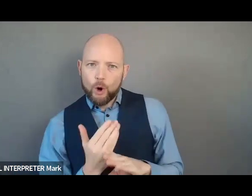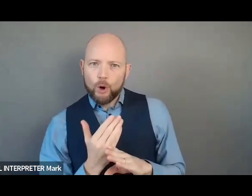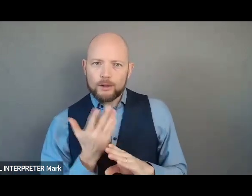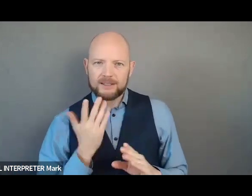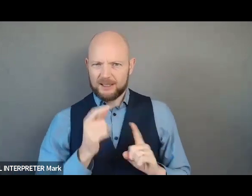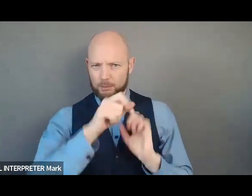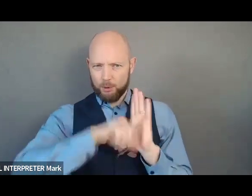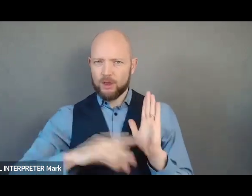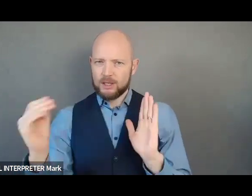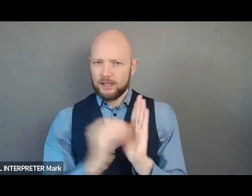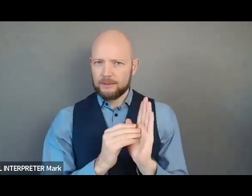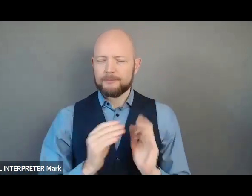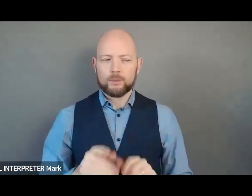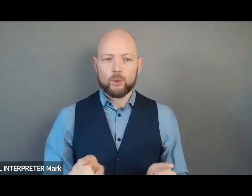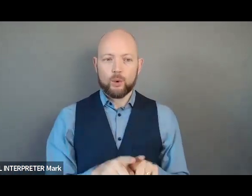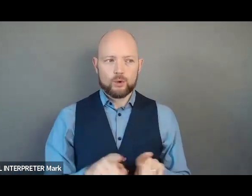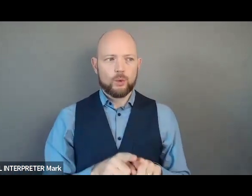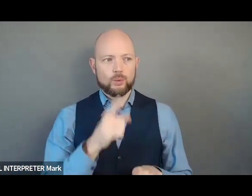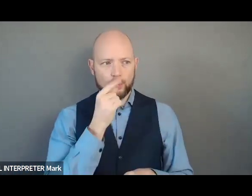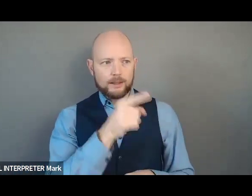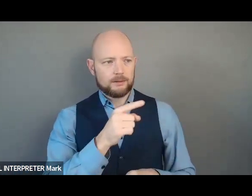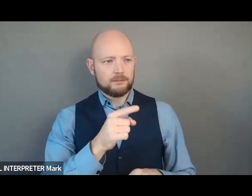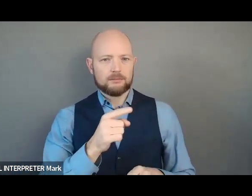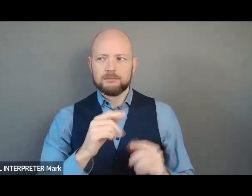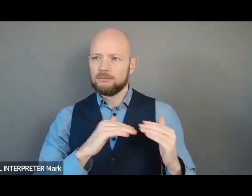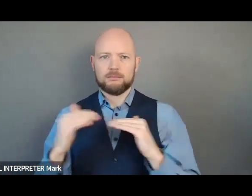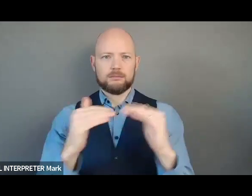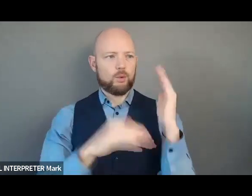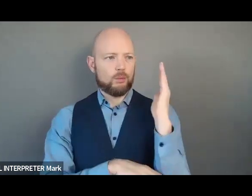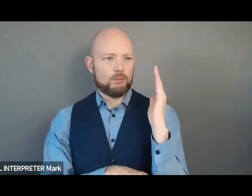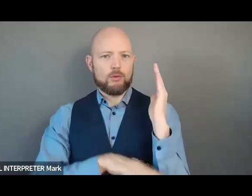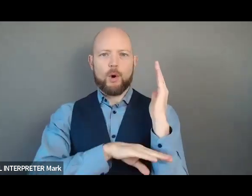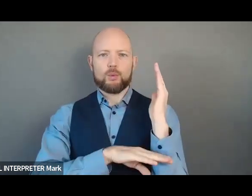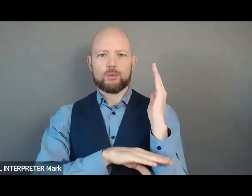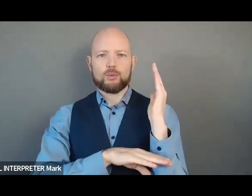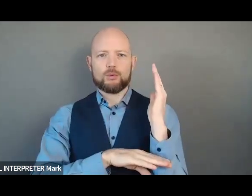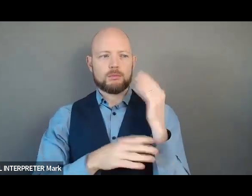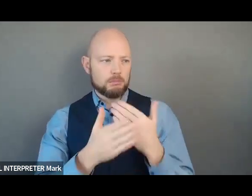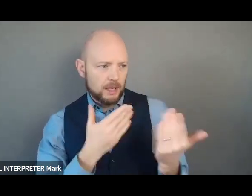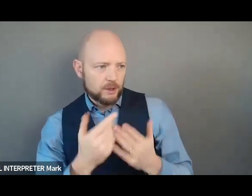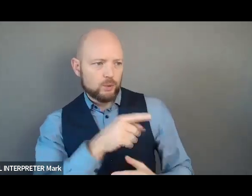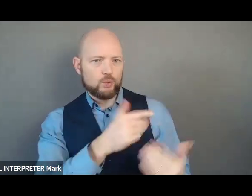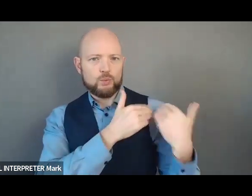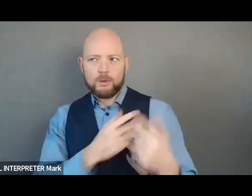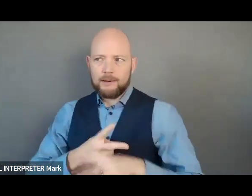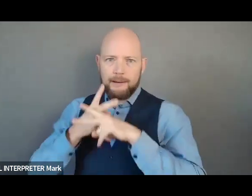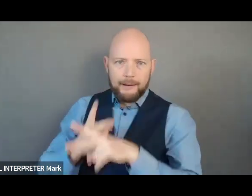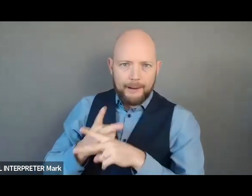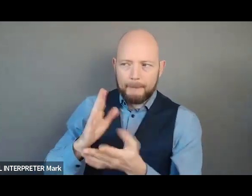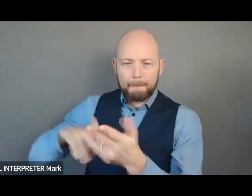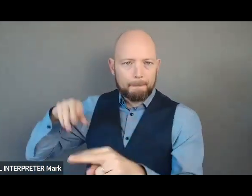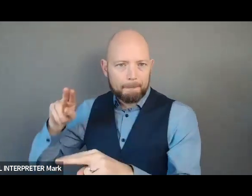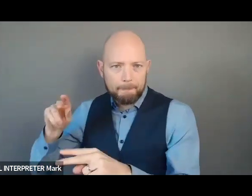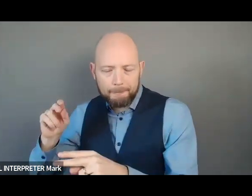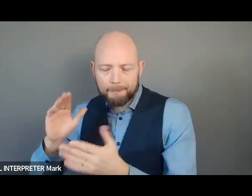and enabling equitable promotion for carers and parents. Another finding was more